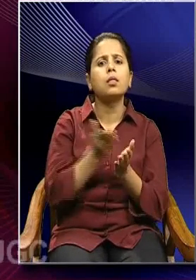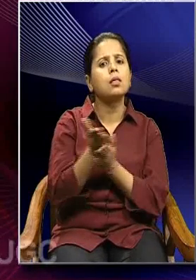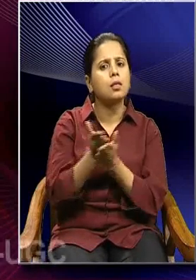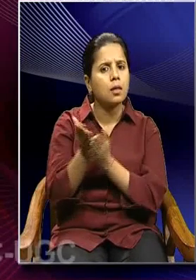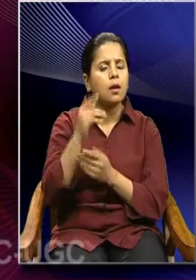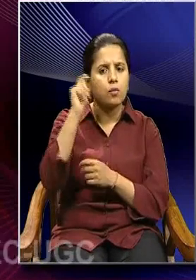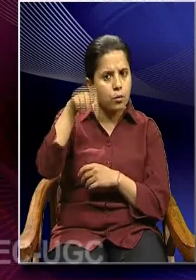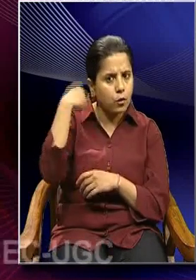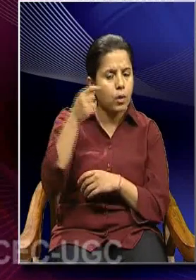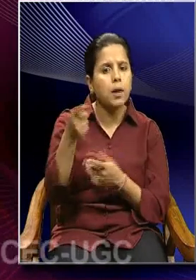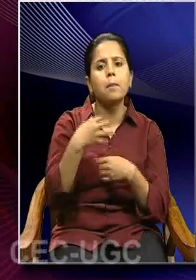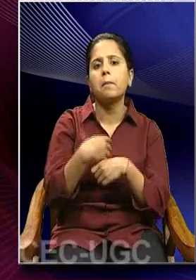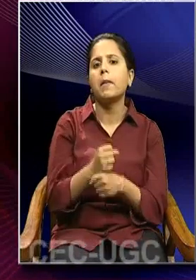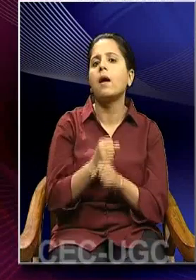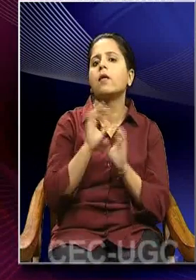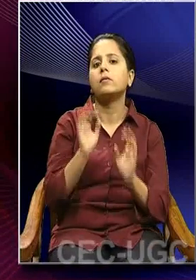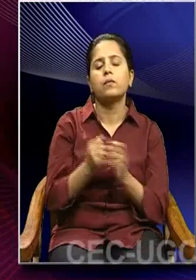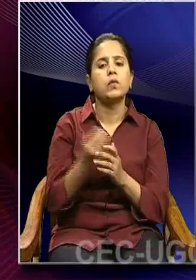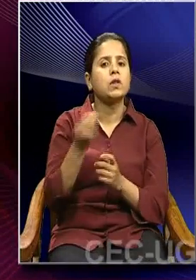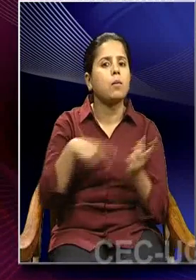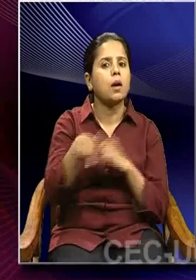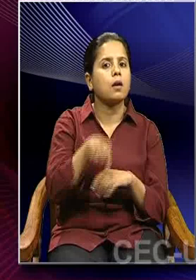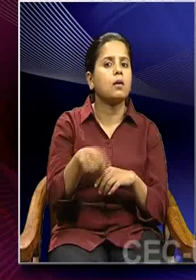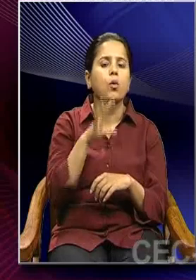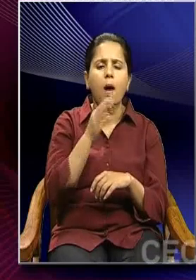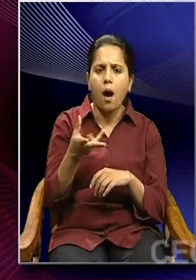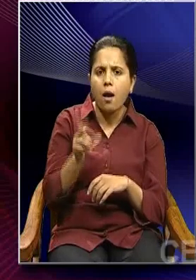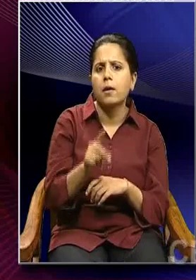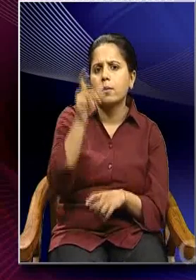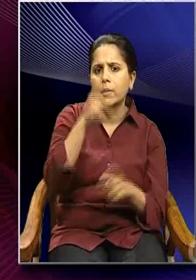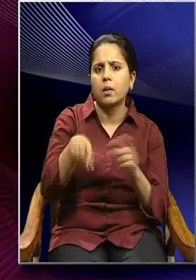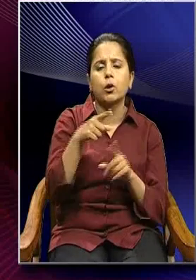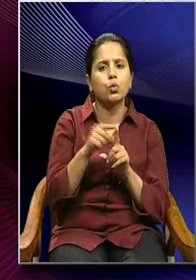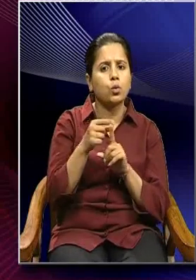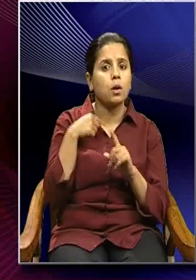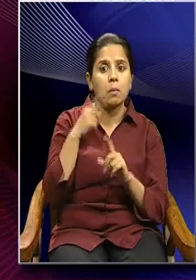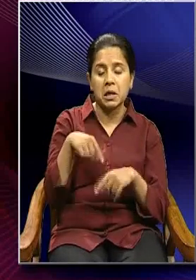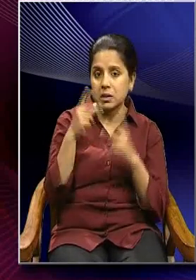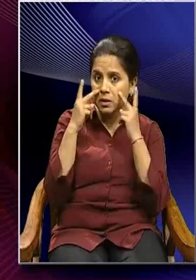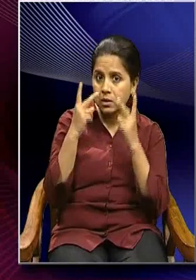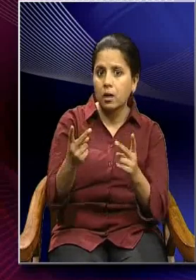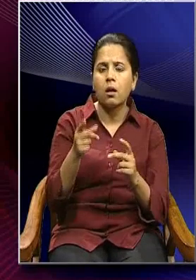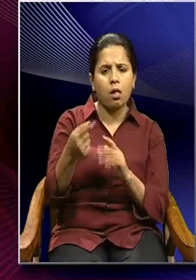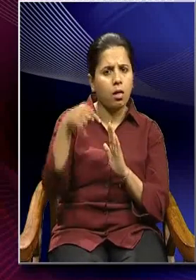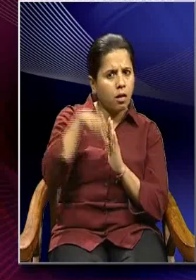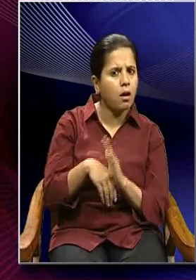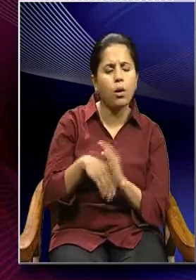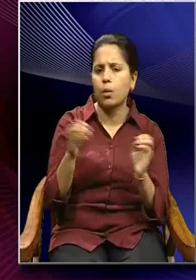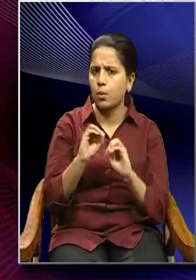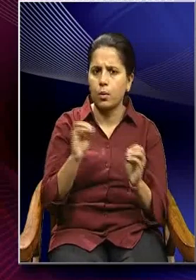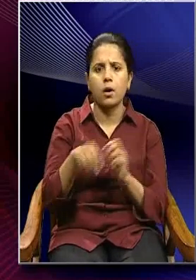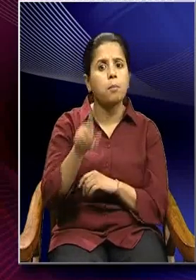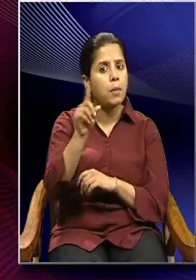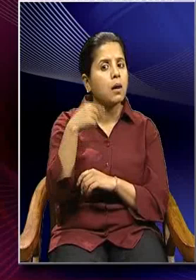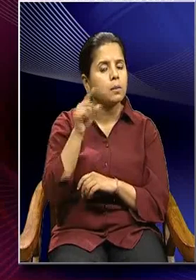cinema made some kind of a resurgence, and we don't have to see that it declined in a certain manner. Rather,